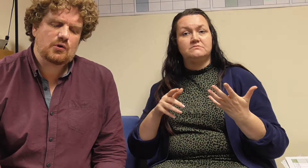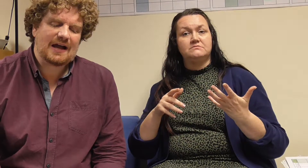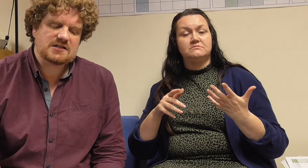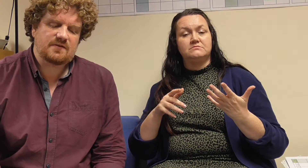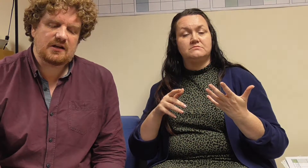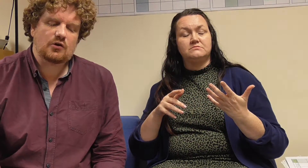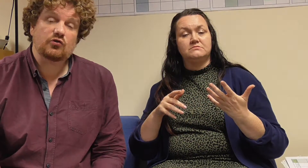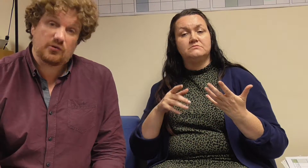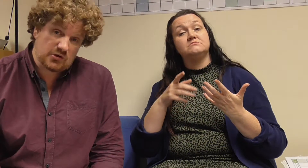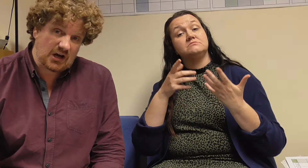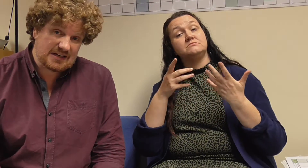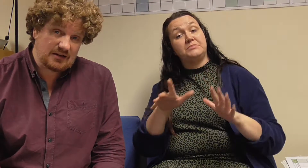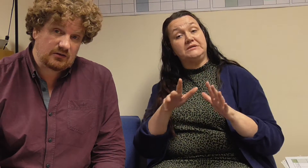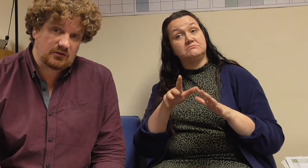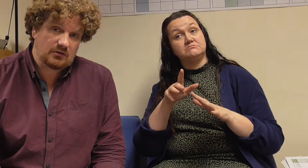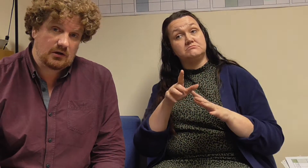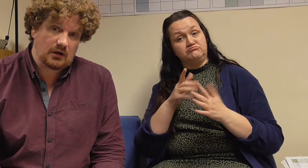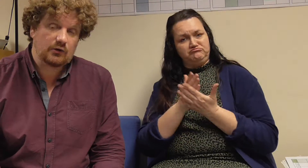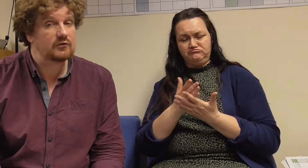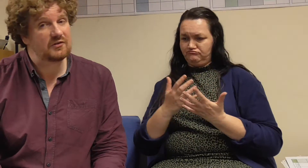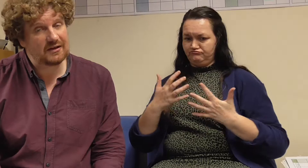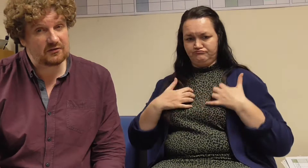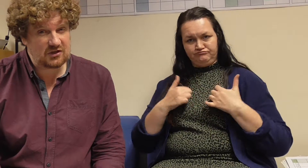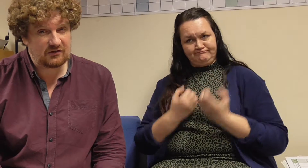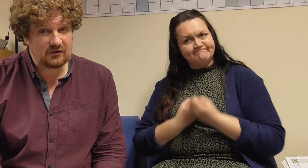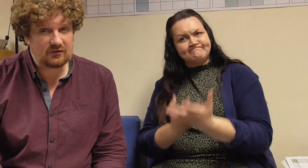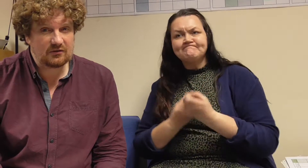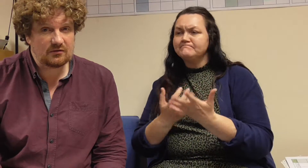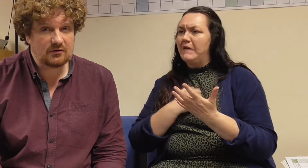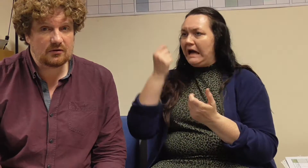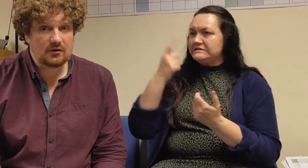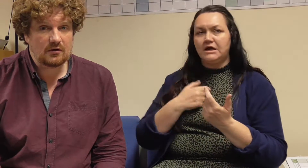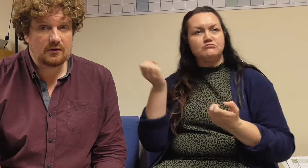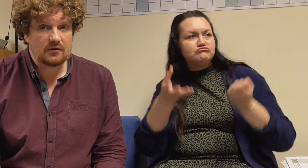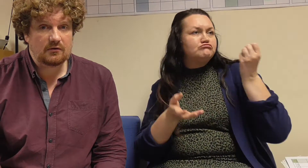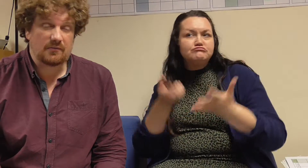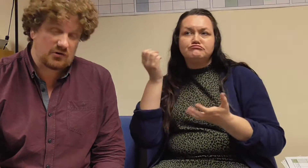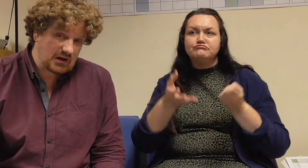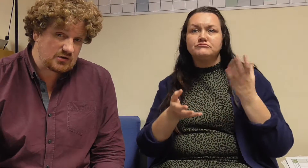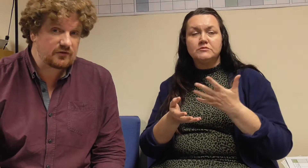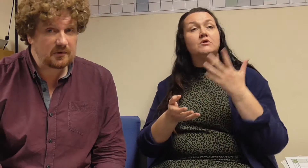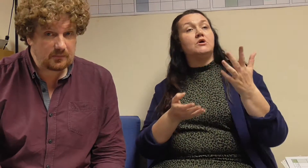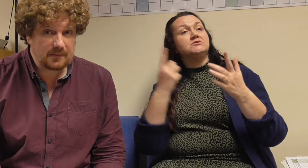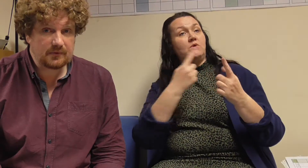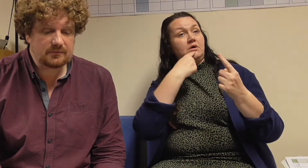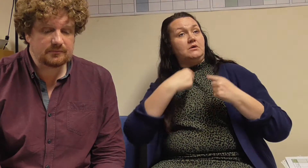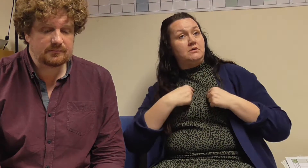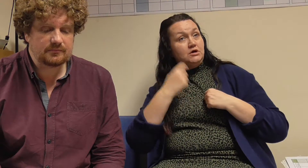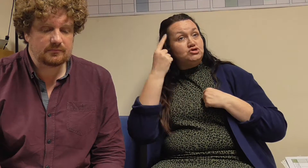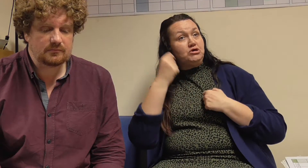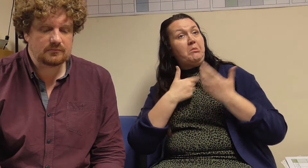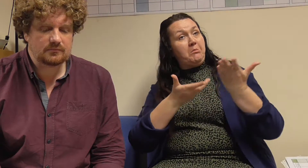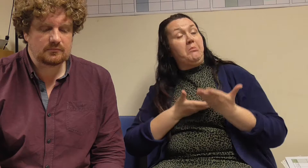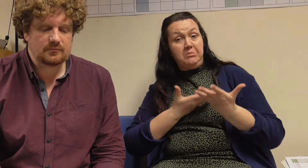Did you actively contribute ideas and also take suggestions from the director or from other people?